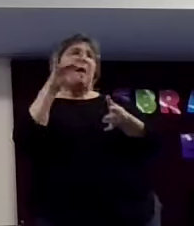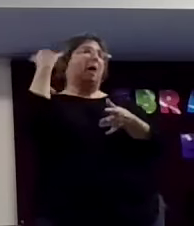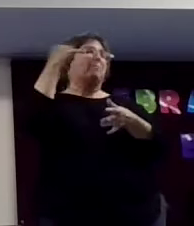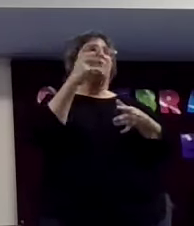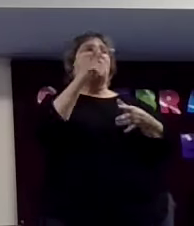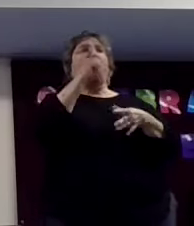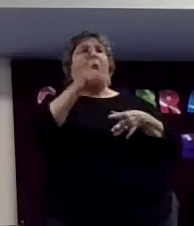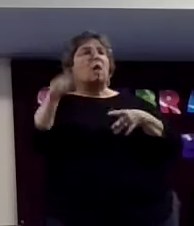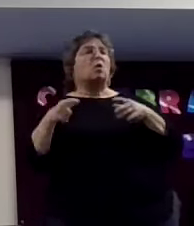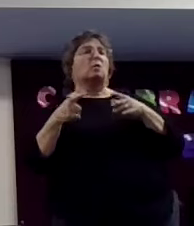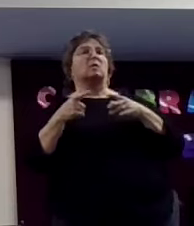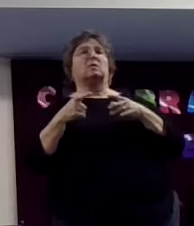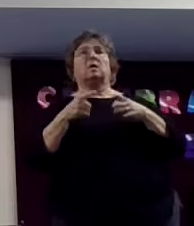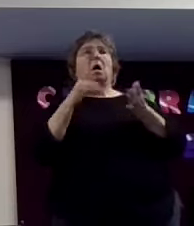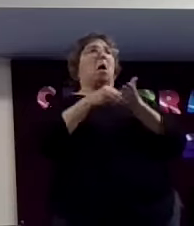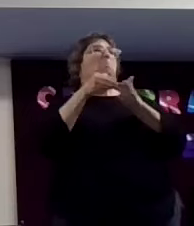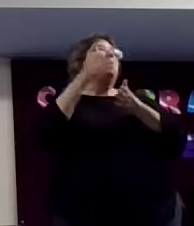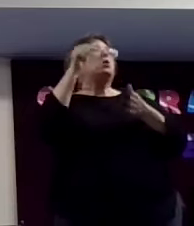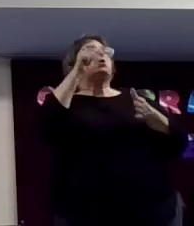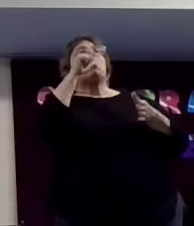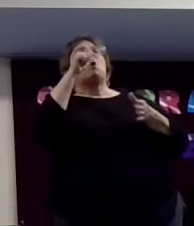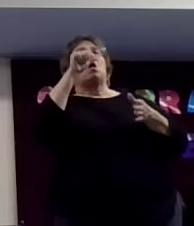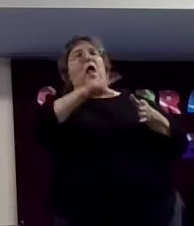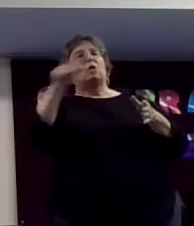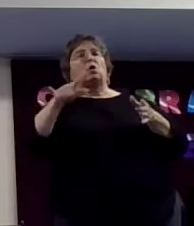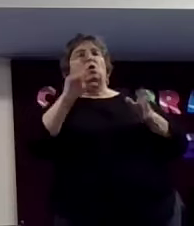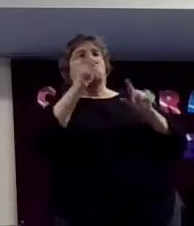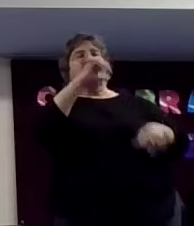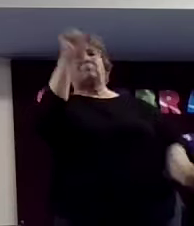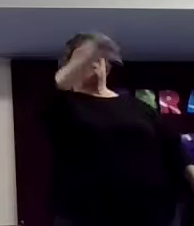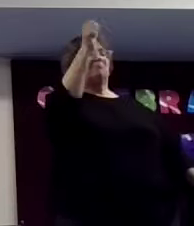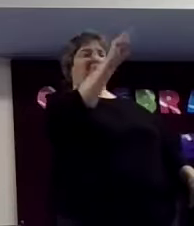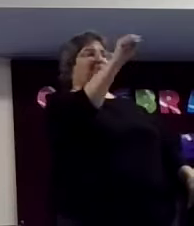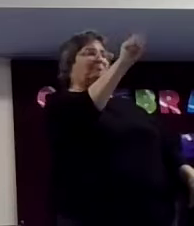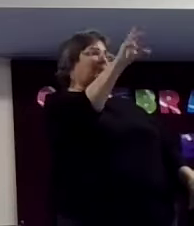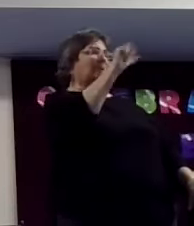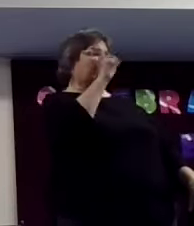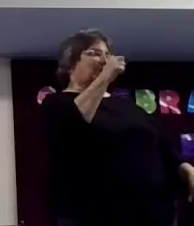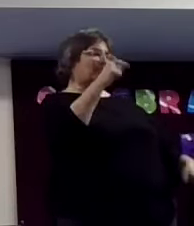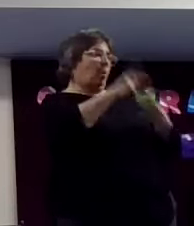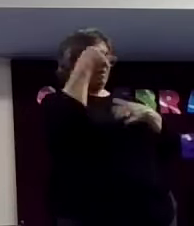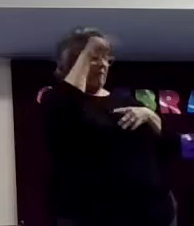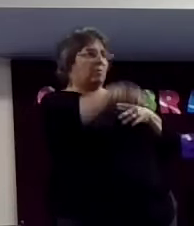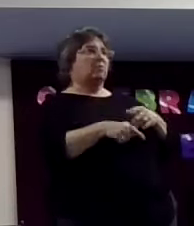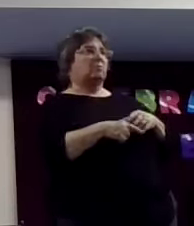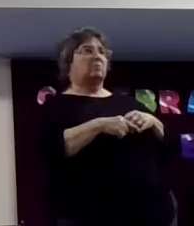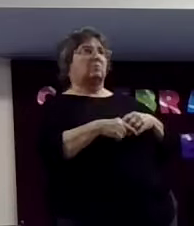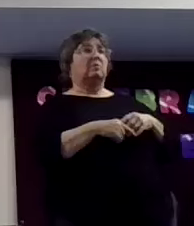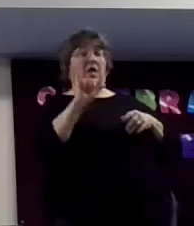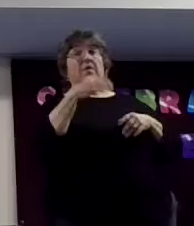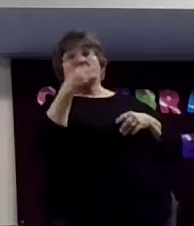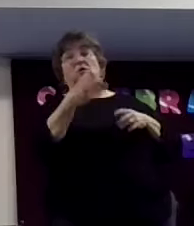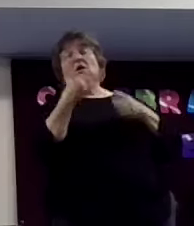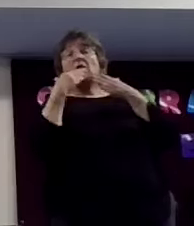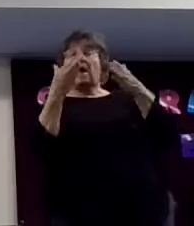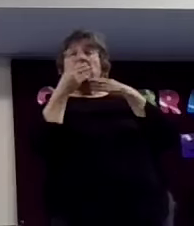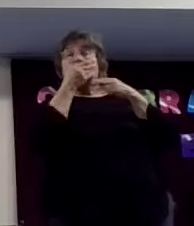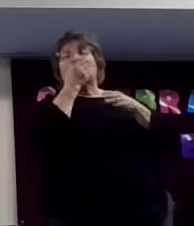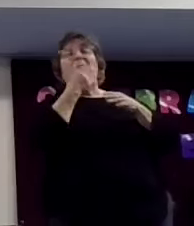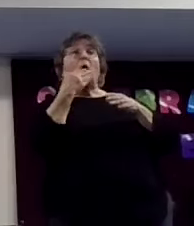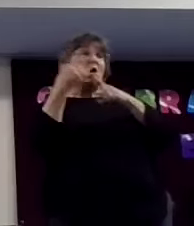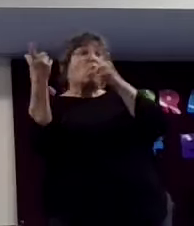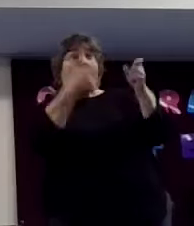Buffalo landlords, a millionaire landlord, the group will just say, no, you're not, this program's not for you. Yeah. Thank you. But